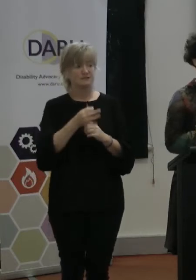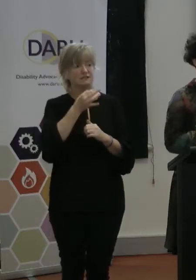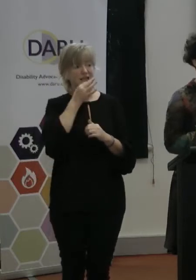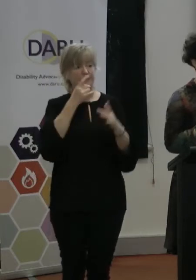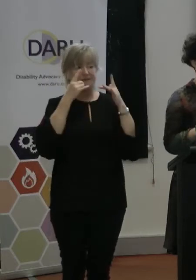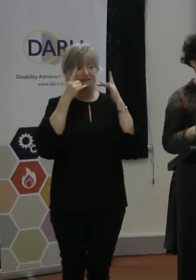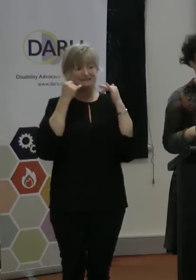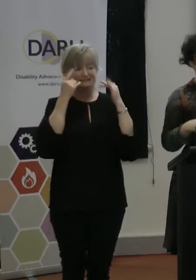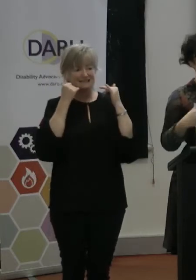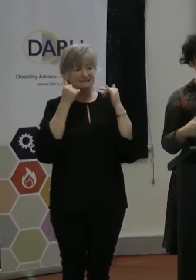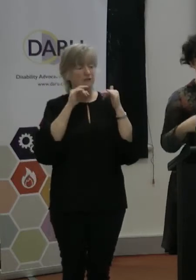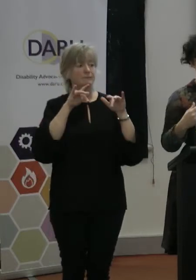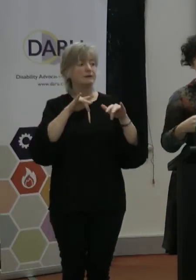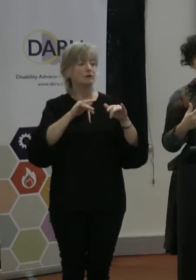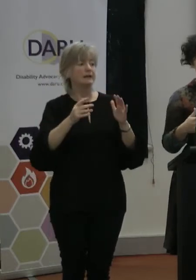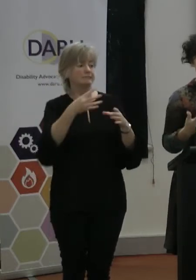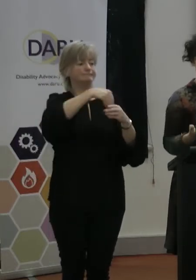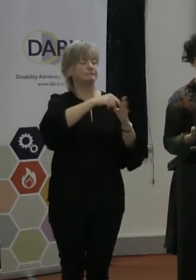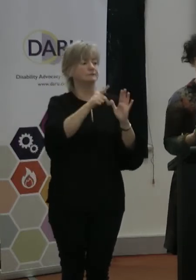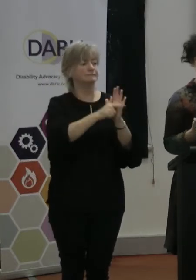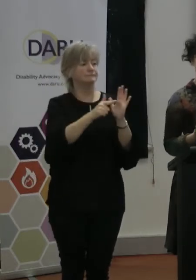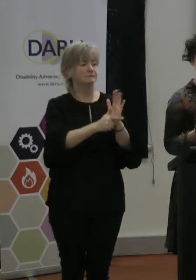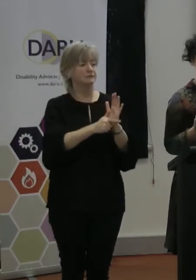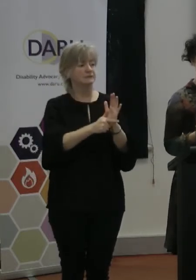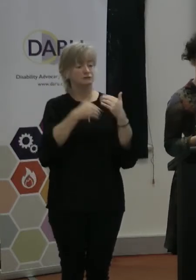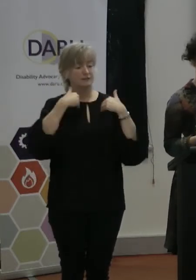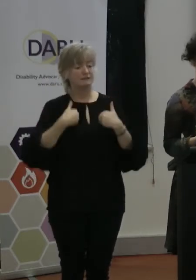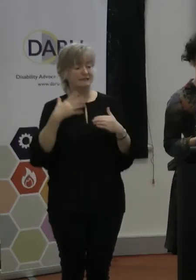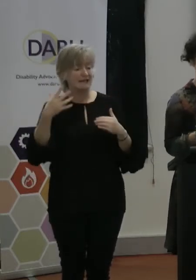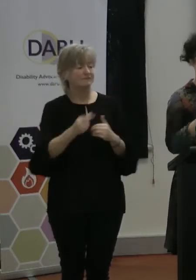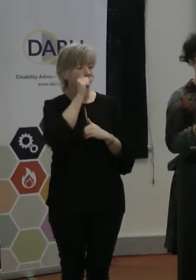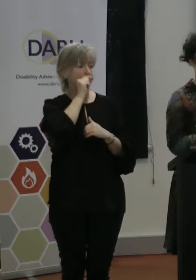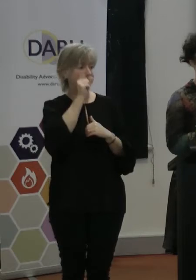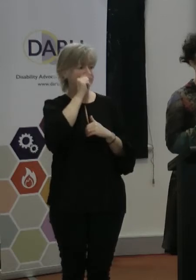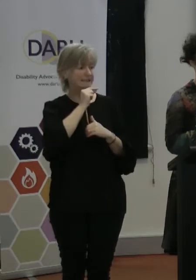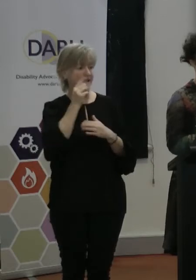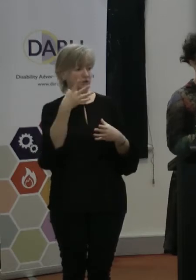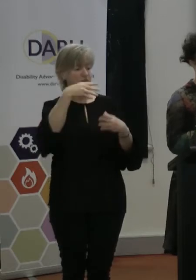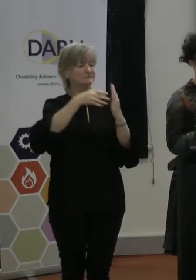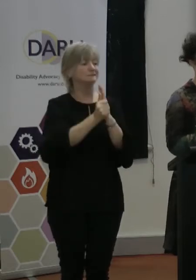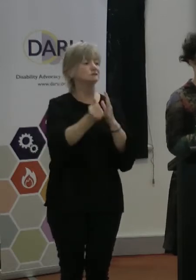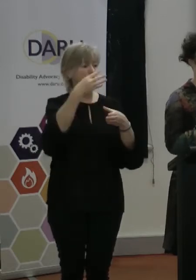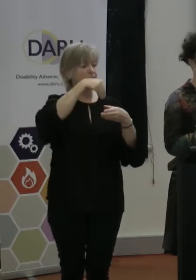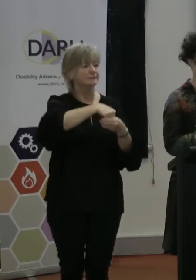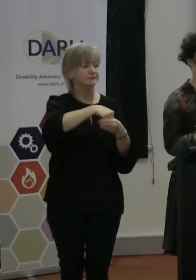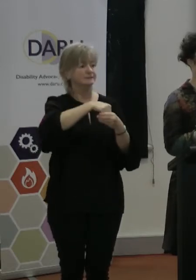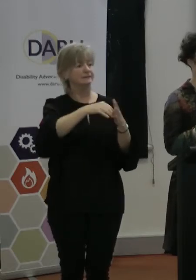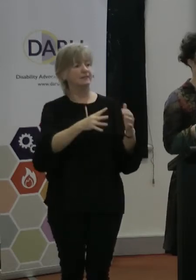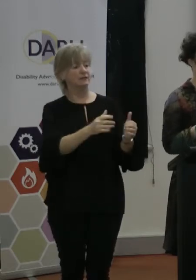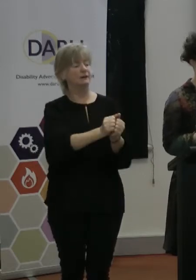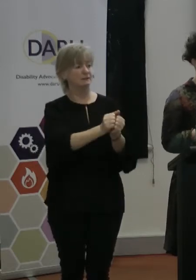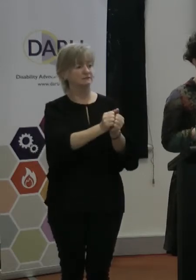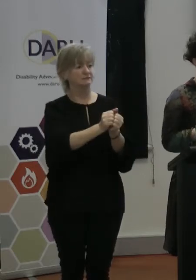the legislation, about a resident needs to have the capacity to enter into a contract in order to become a tenant under a